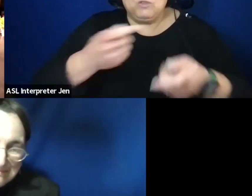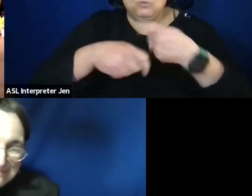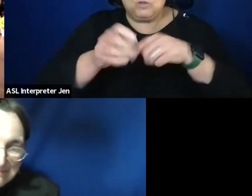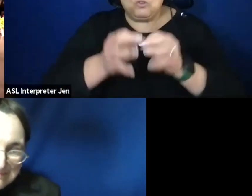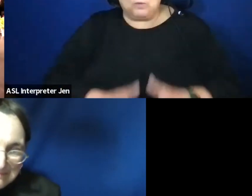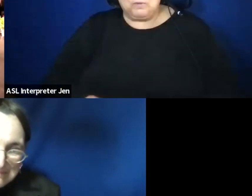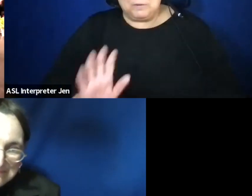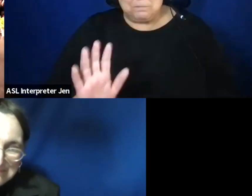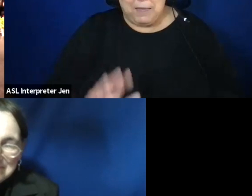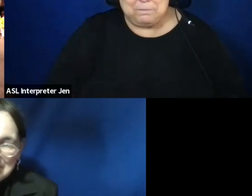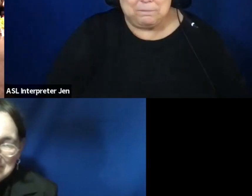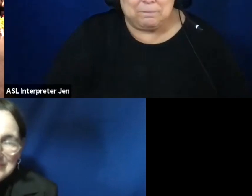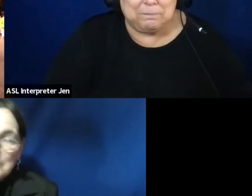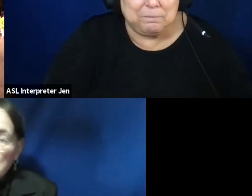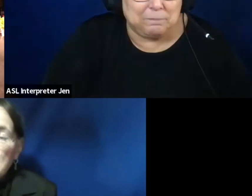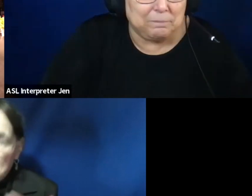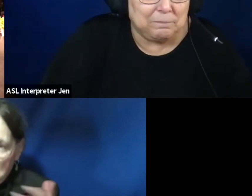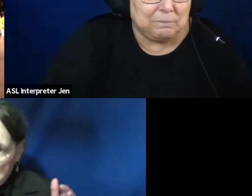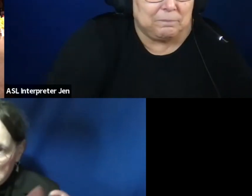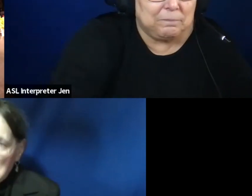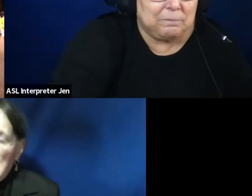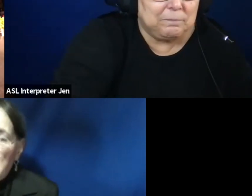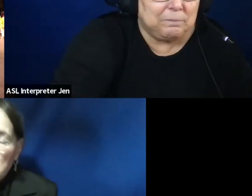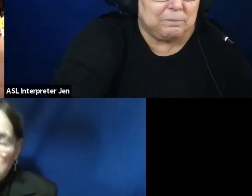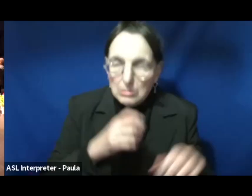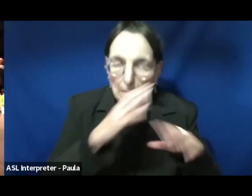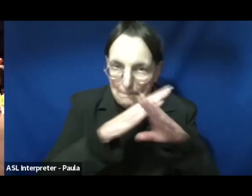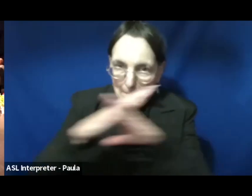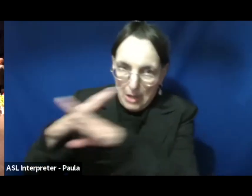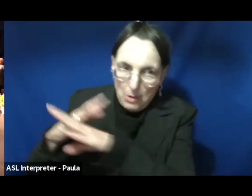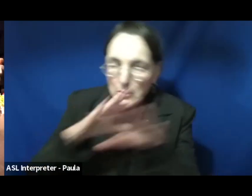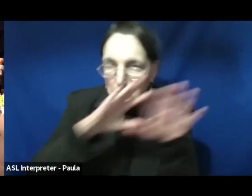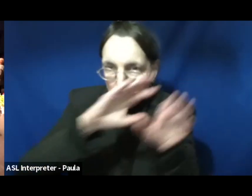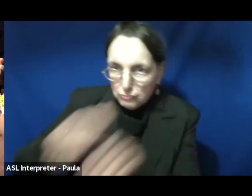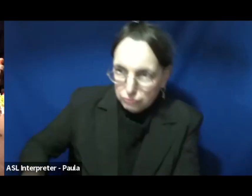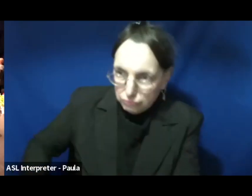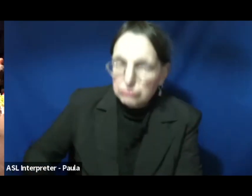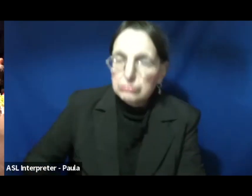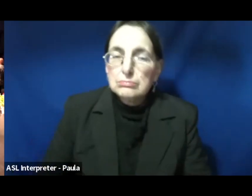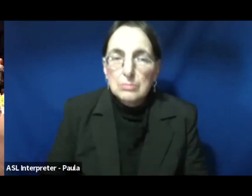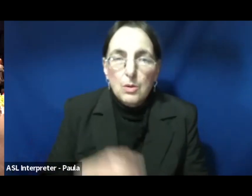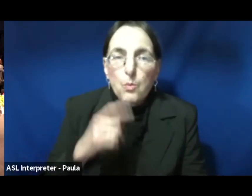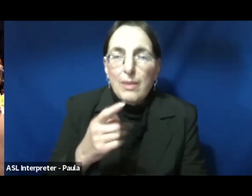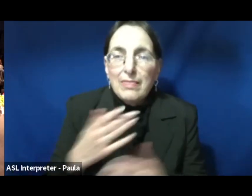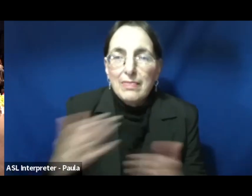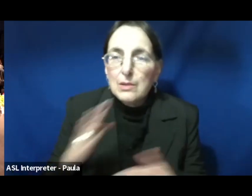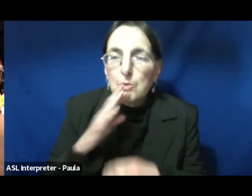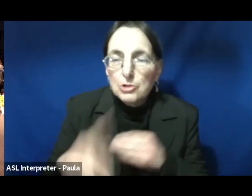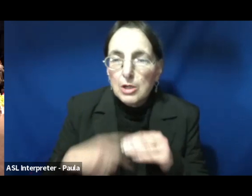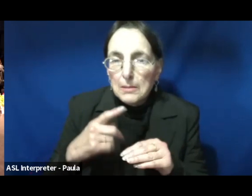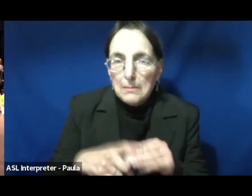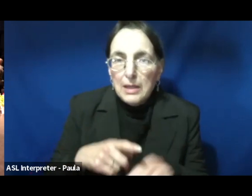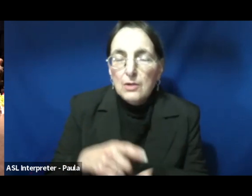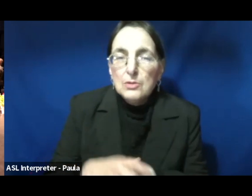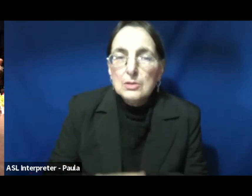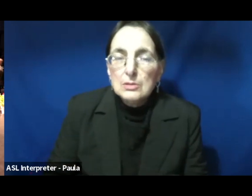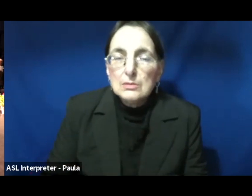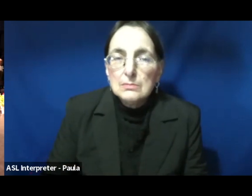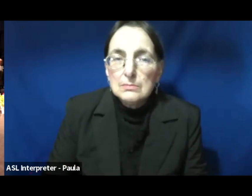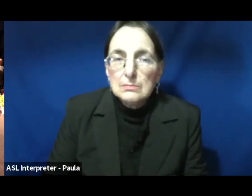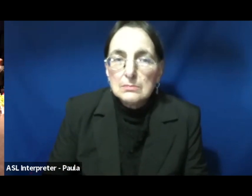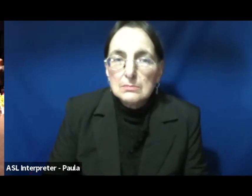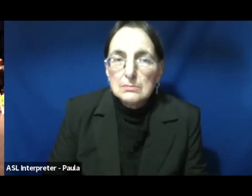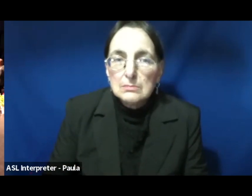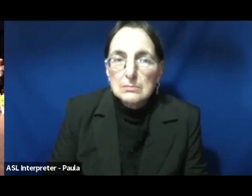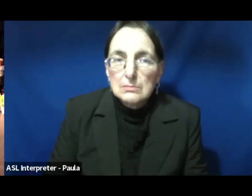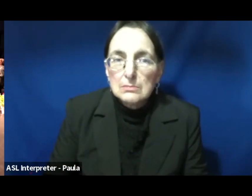So again, we've done that, and we've removed barriers for people to actually grow hemp in the county. And one of the things that I want to talk about, Dr. King talked about it.